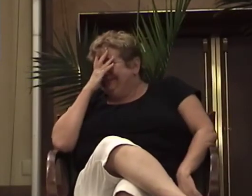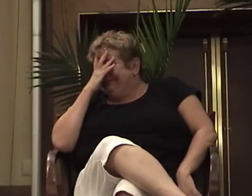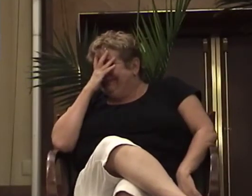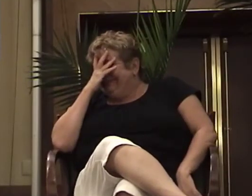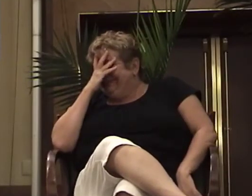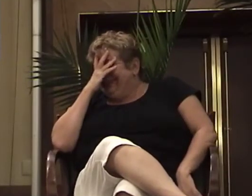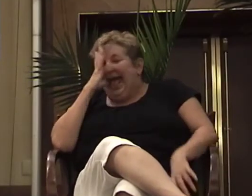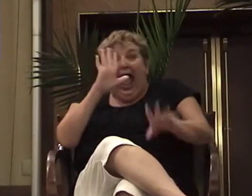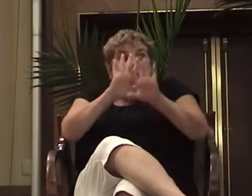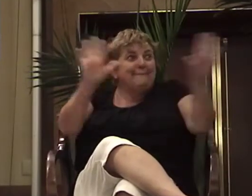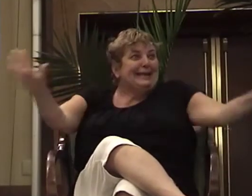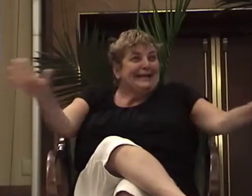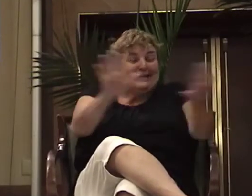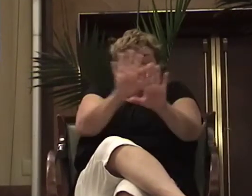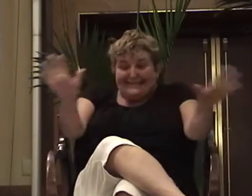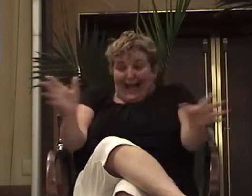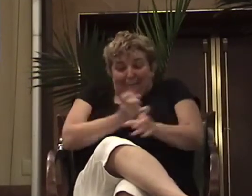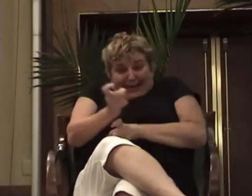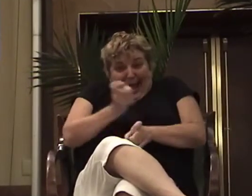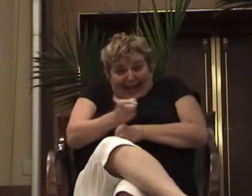I'm kidding.